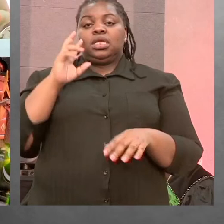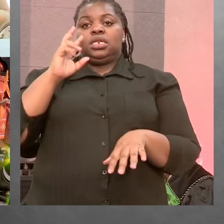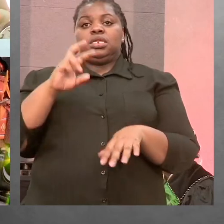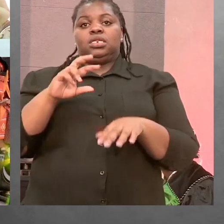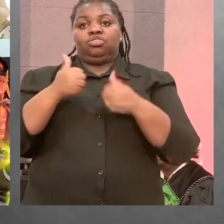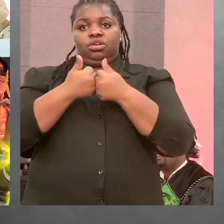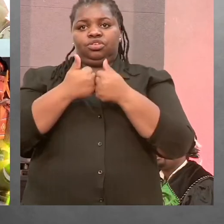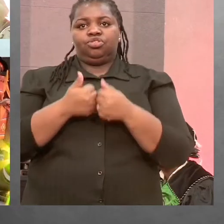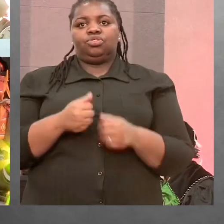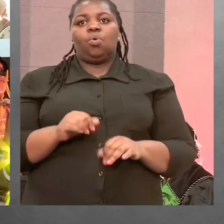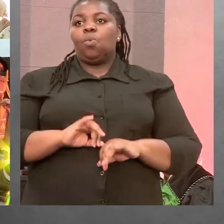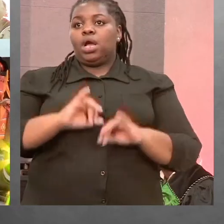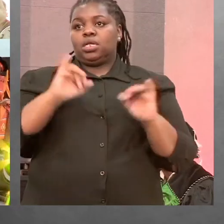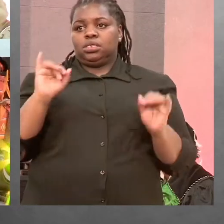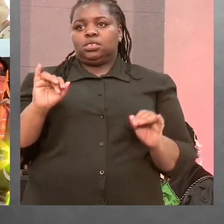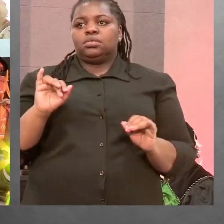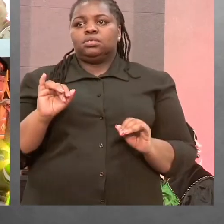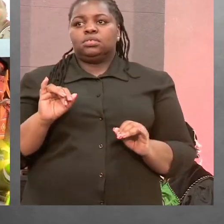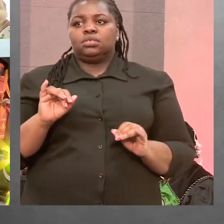especially